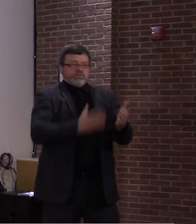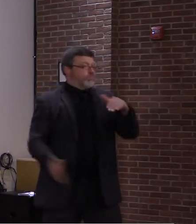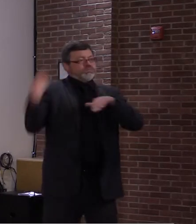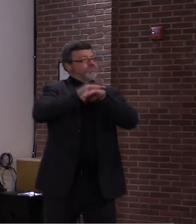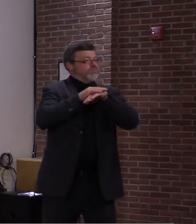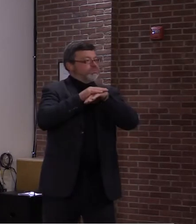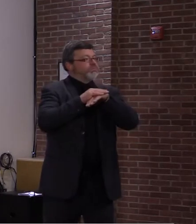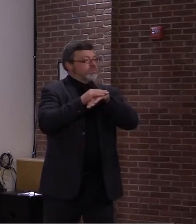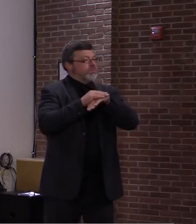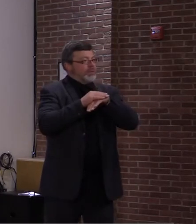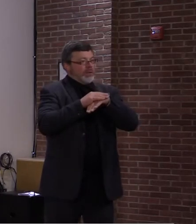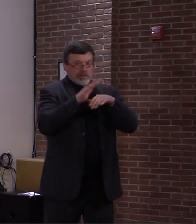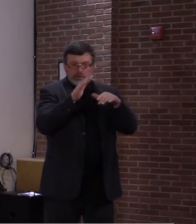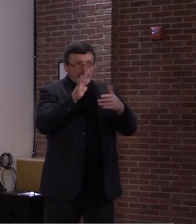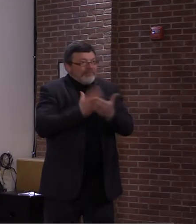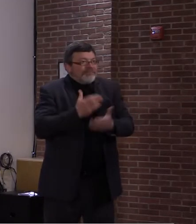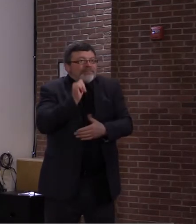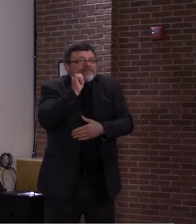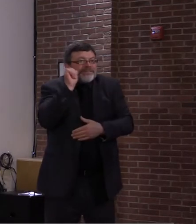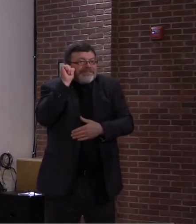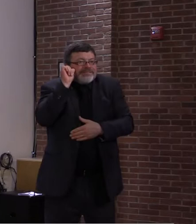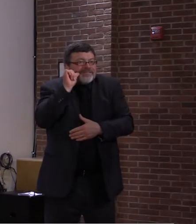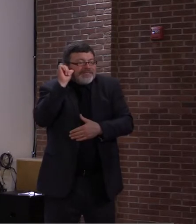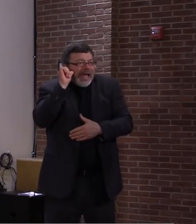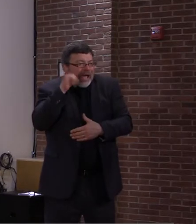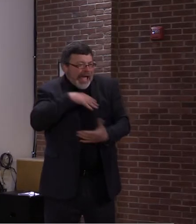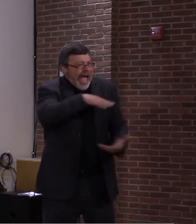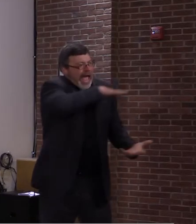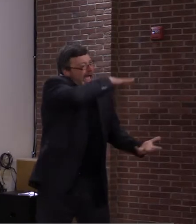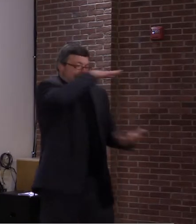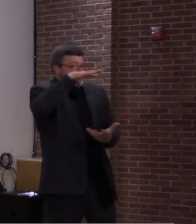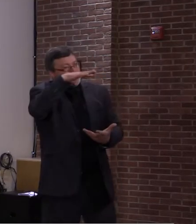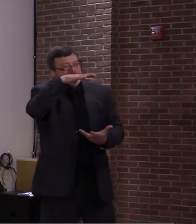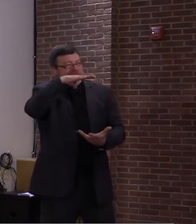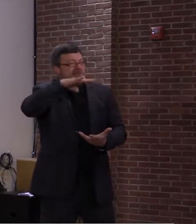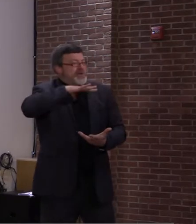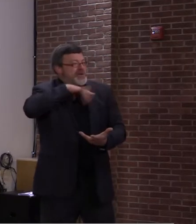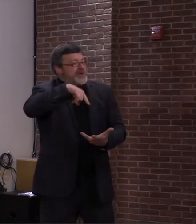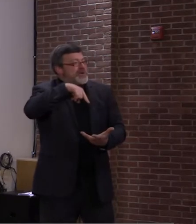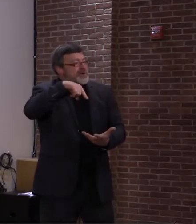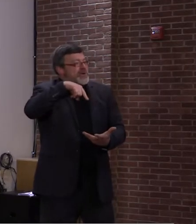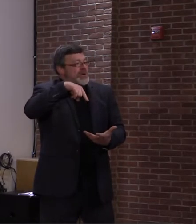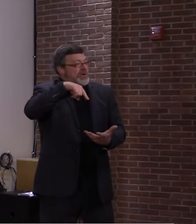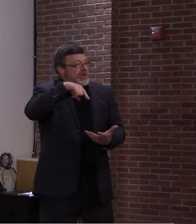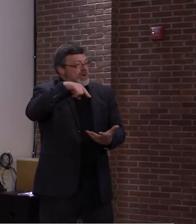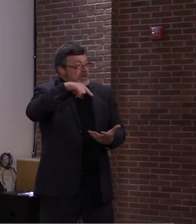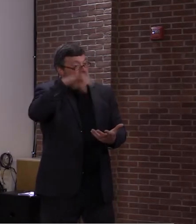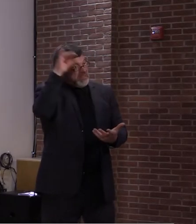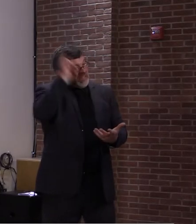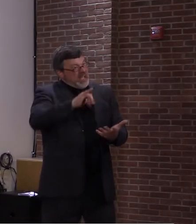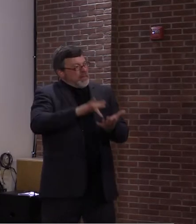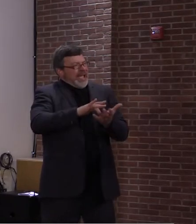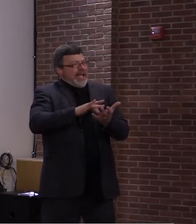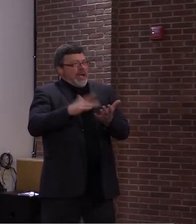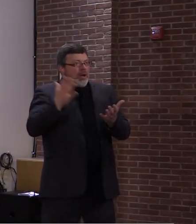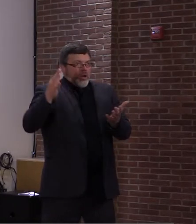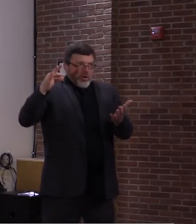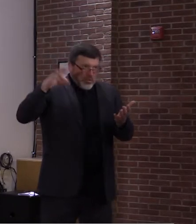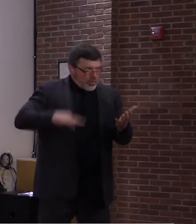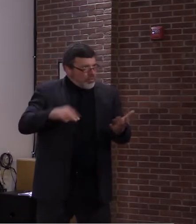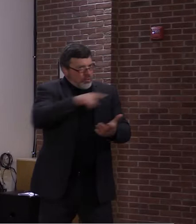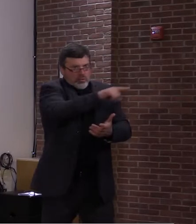yesterday. This means that this effective antiviral drug will be easier for patients to